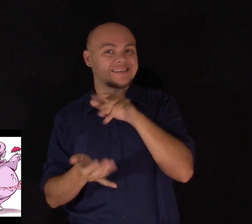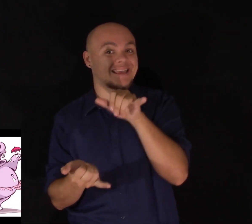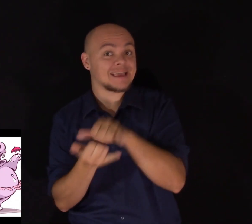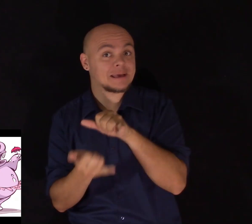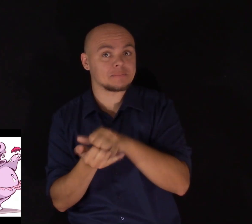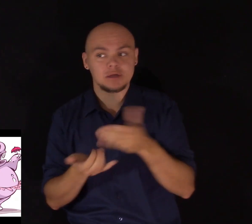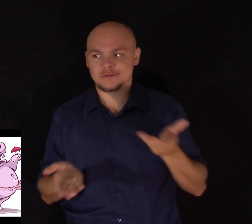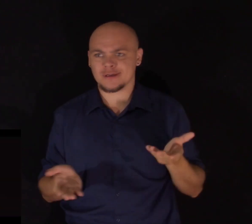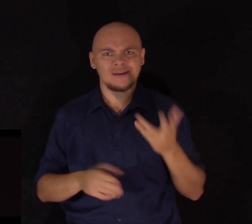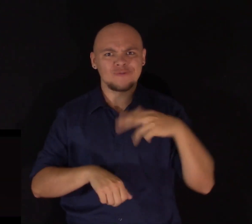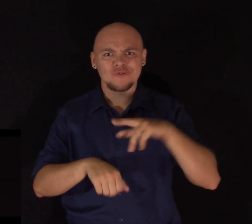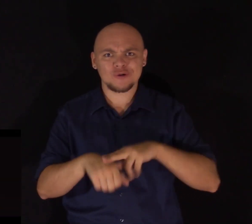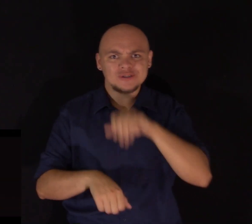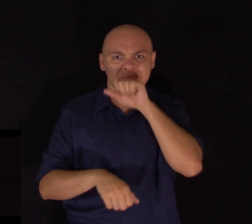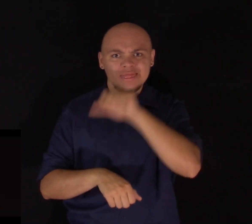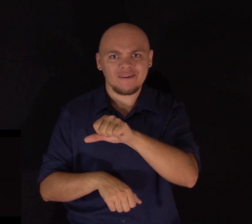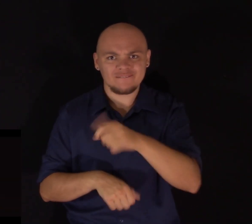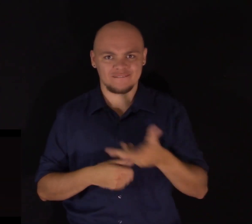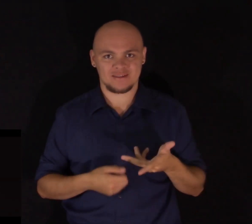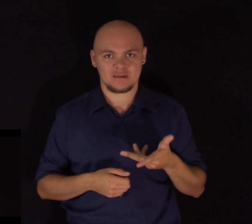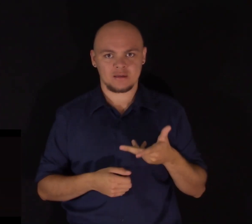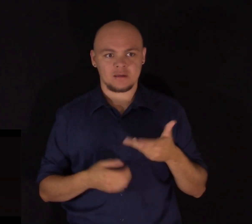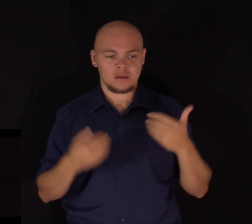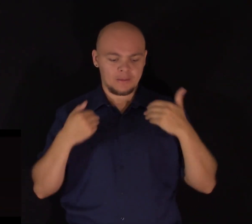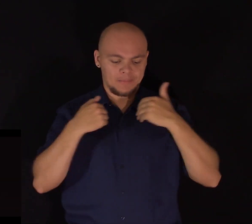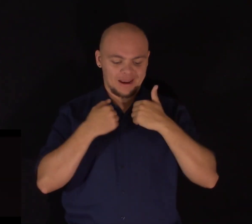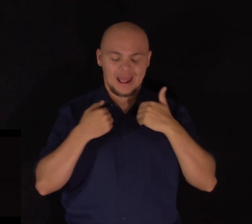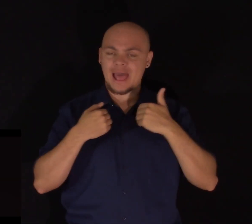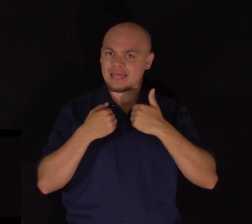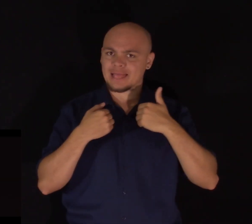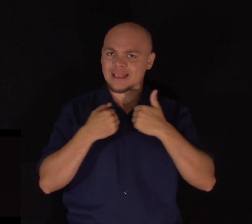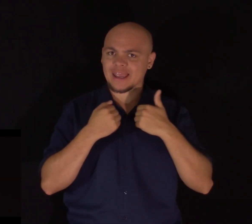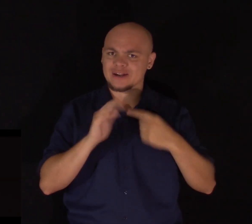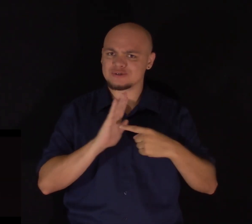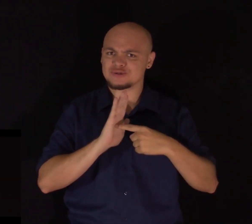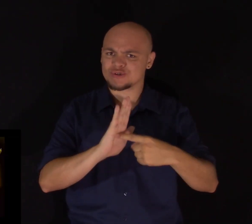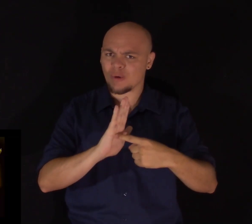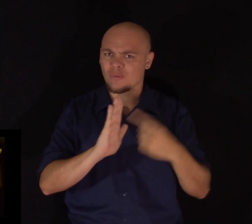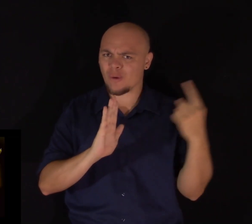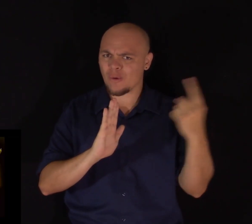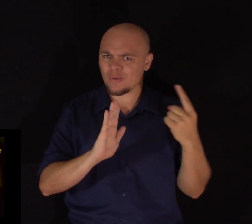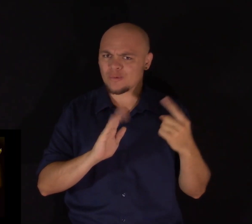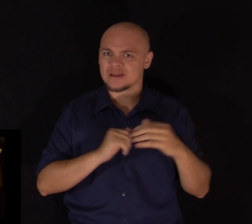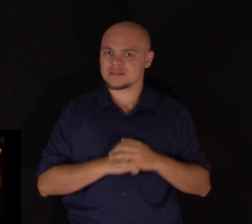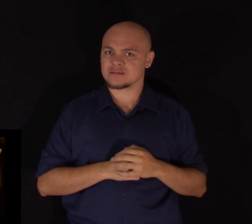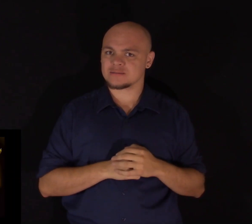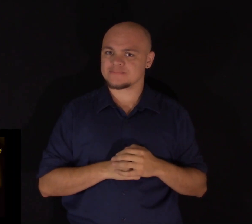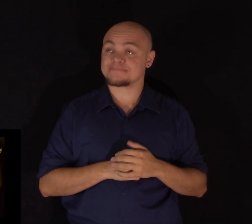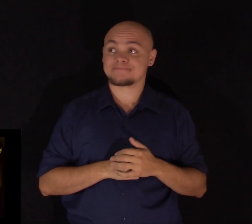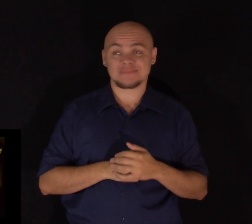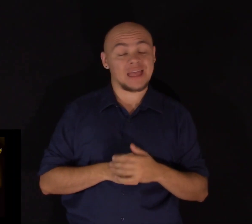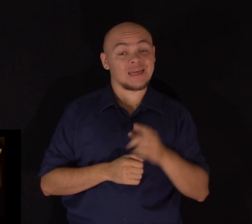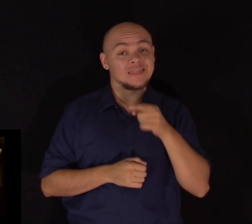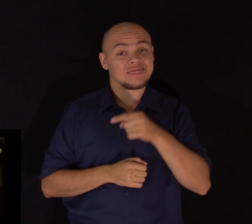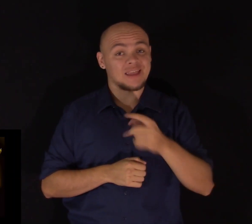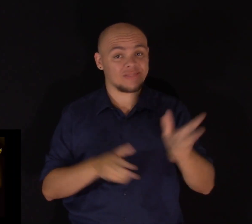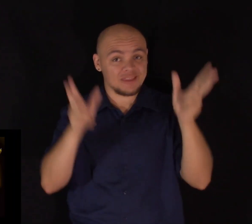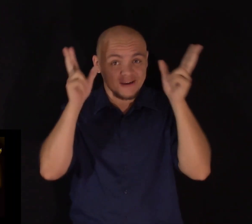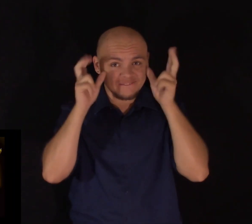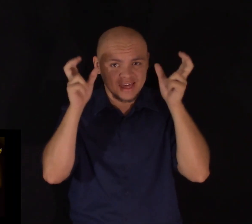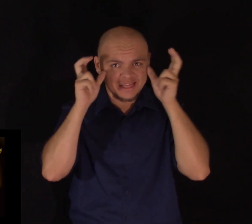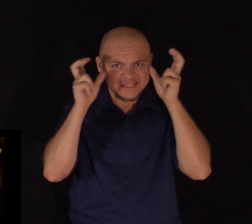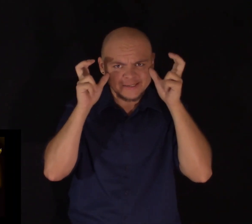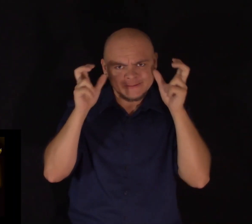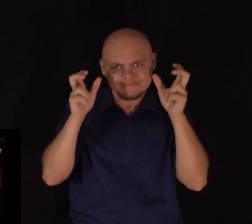not to love here? But how are alligators and crocodiles always portrayed? They're always the villain, the